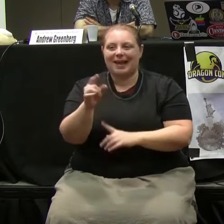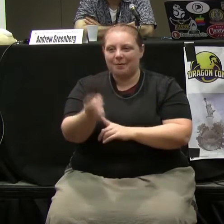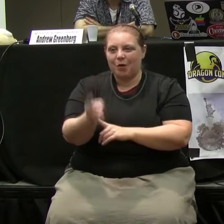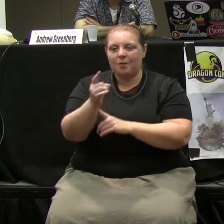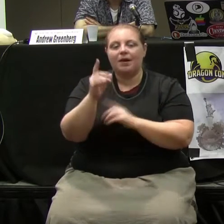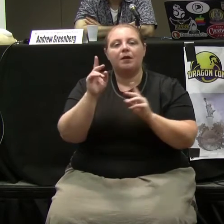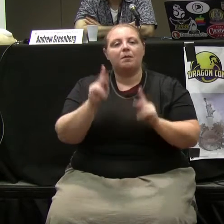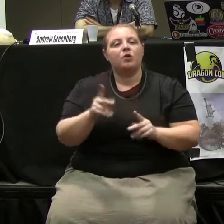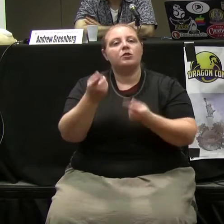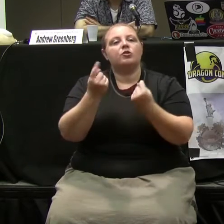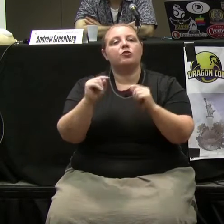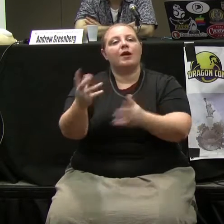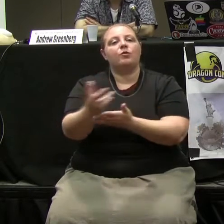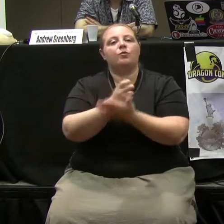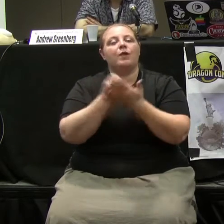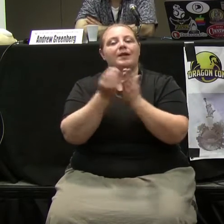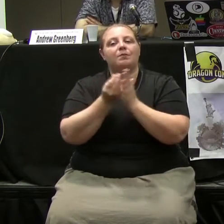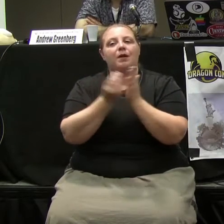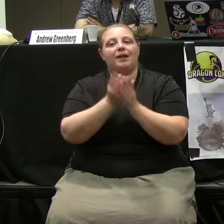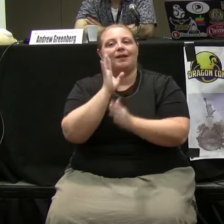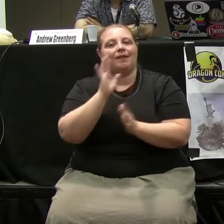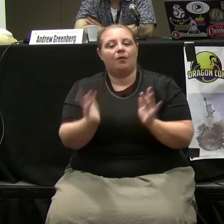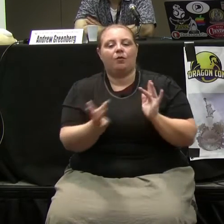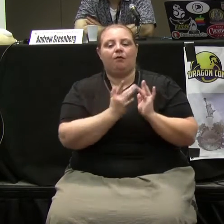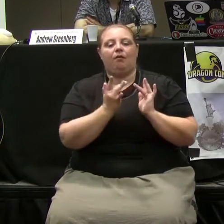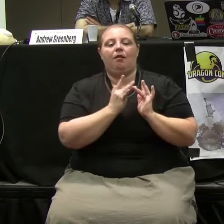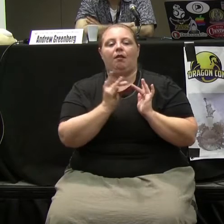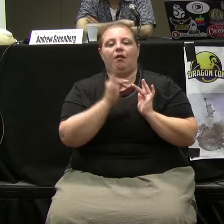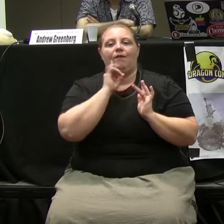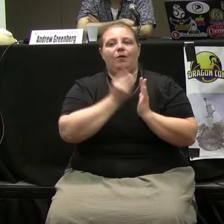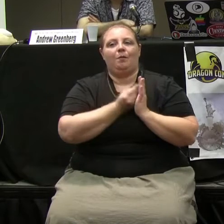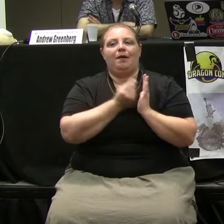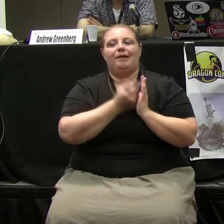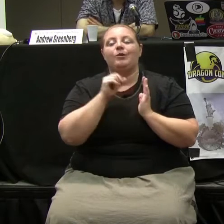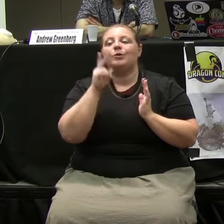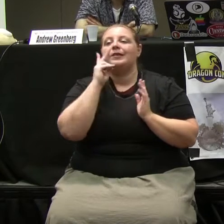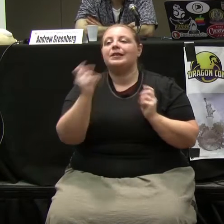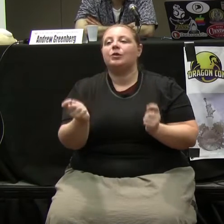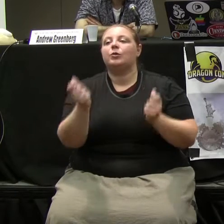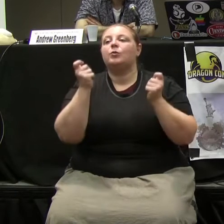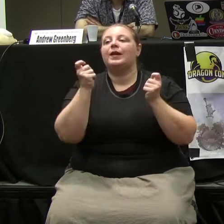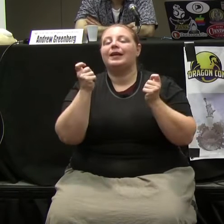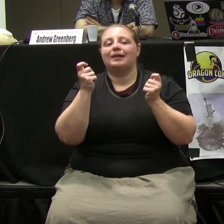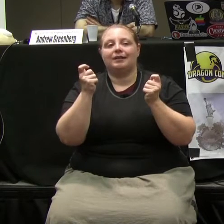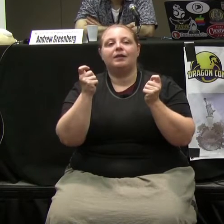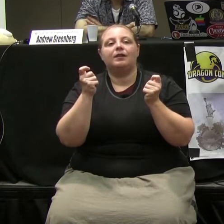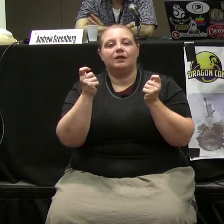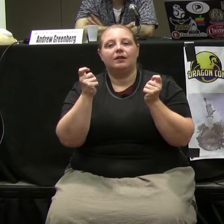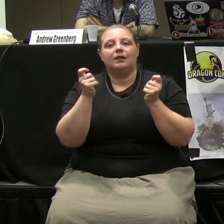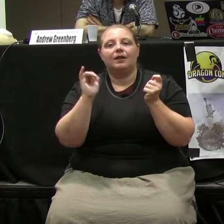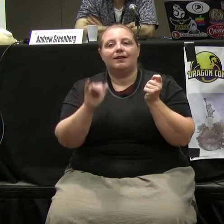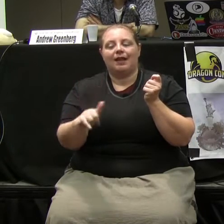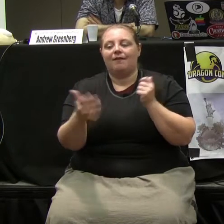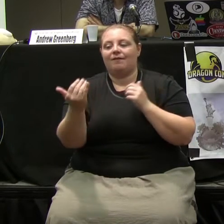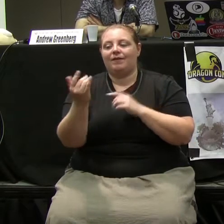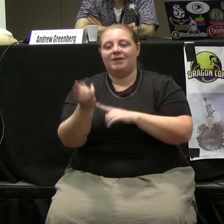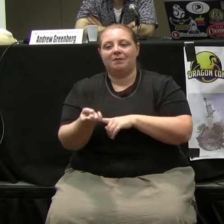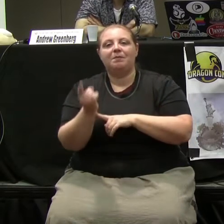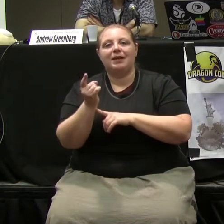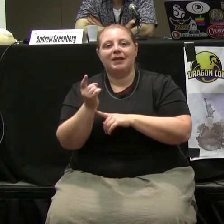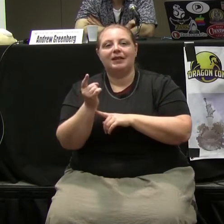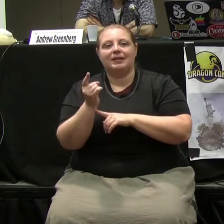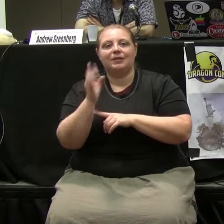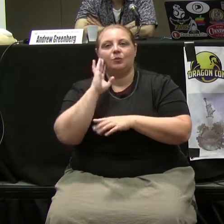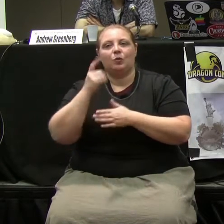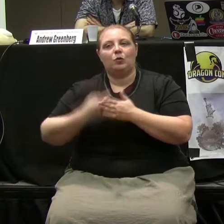money off of it. And they will hit you up for those bucks. And you will see quickly what the cause celeb of that 15 minutes is going to be.